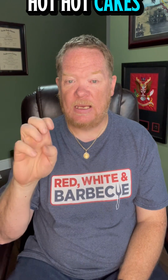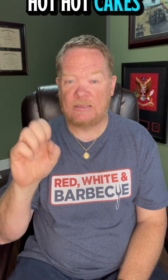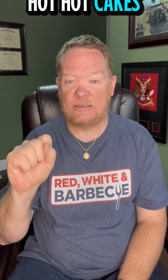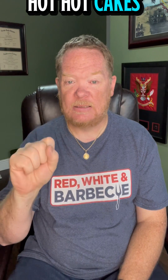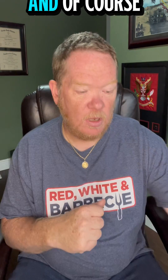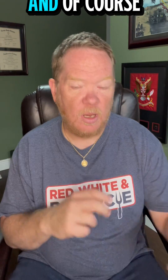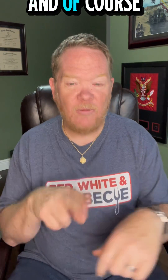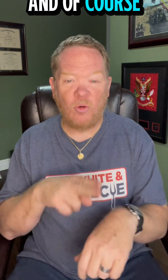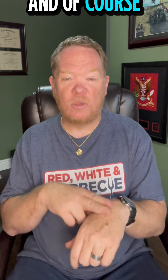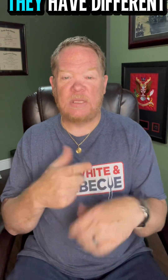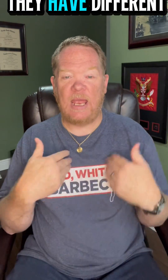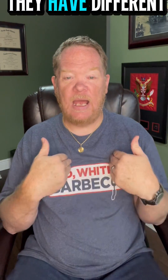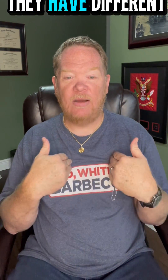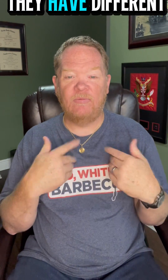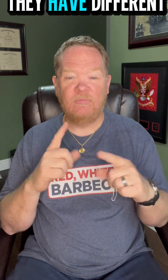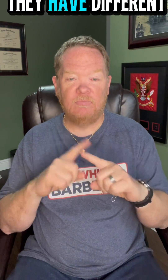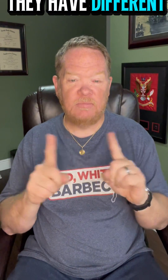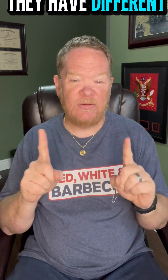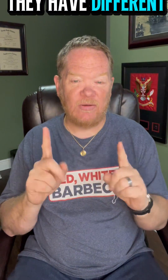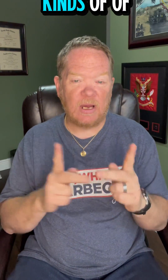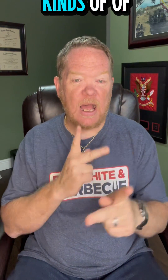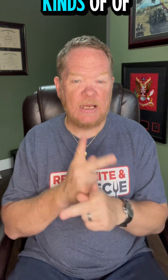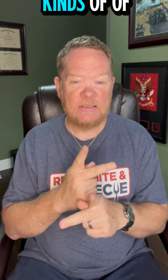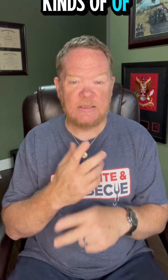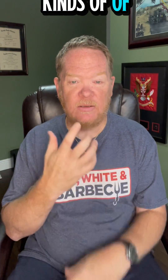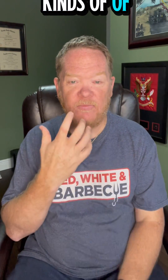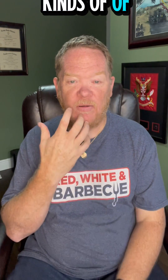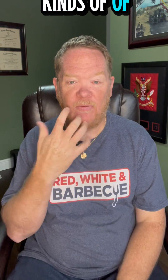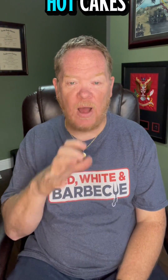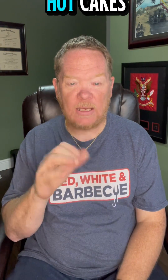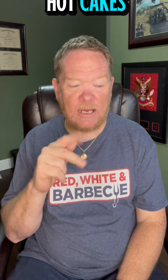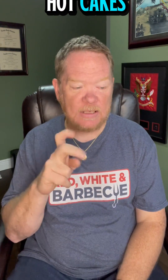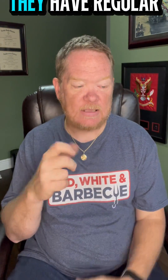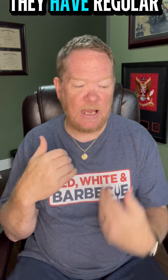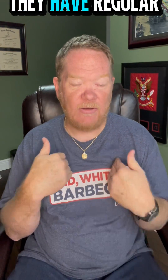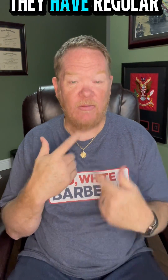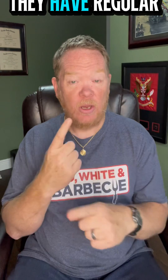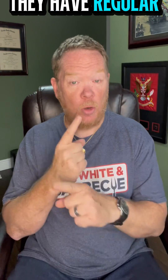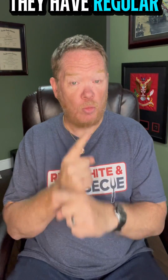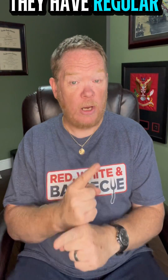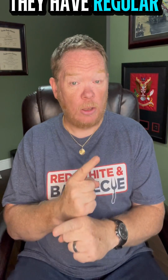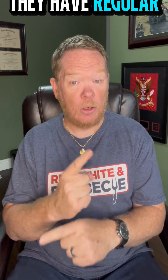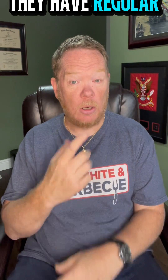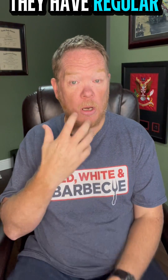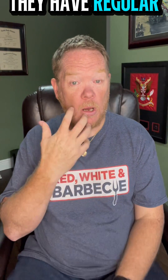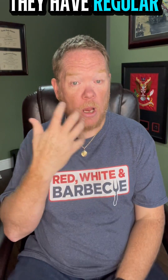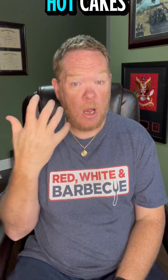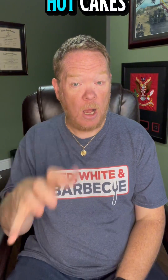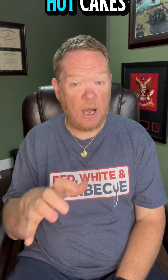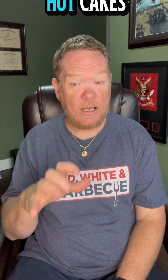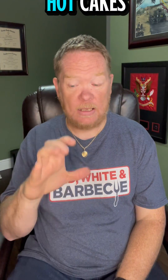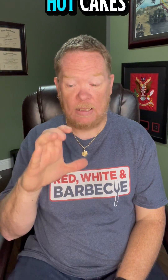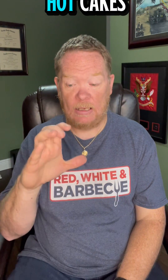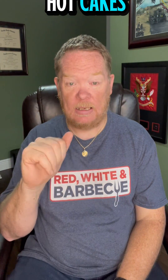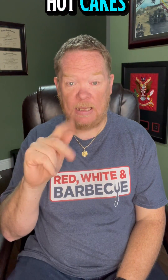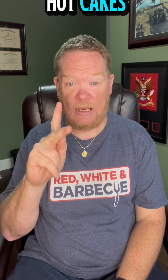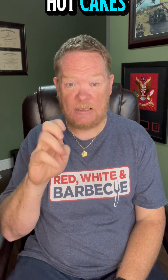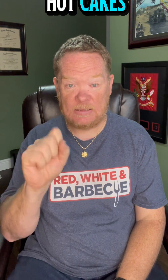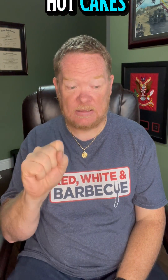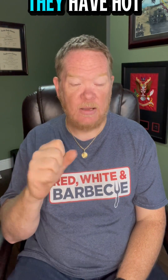cakes. And of course they have different kinds of hot cakes. They have regular hot cakes. They